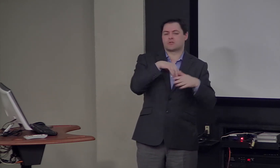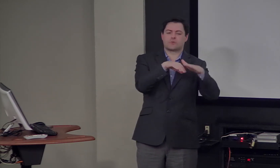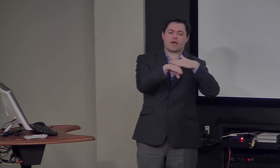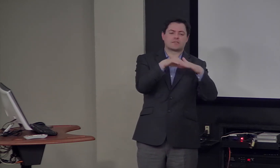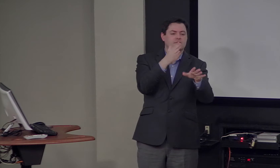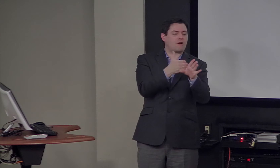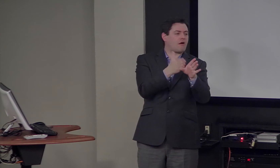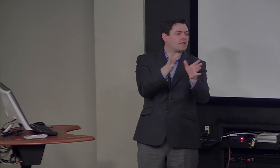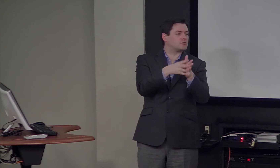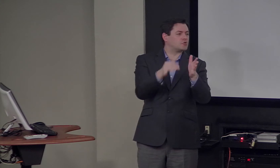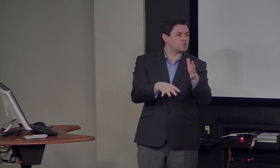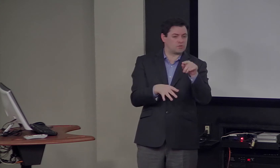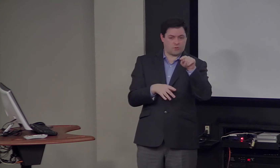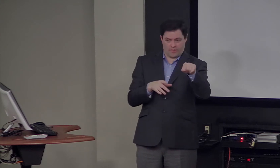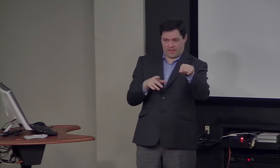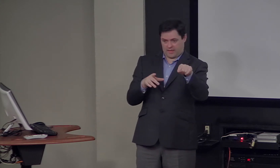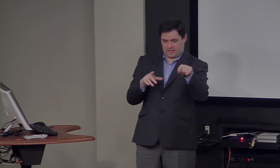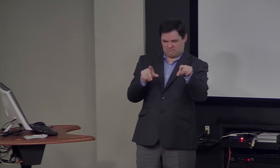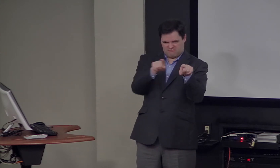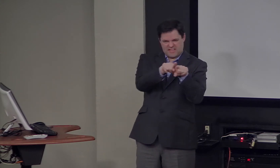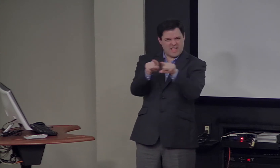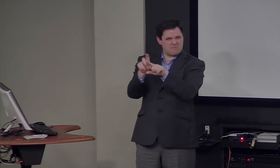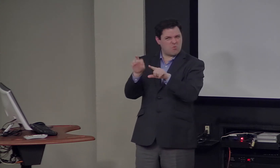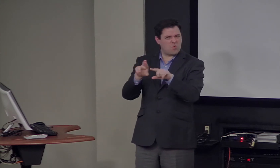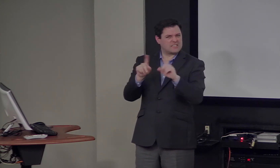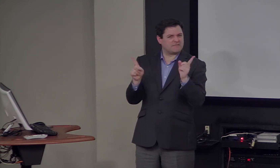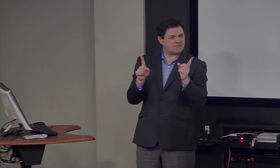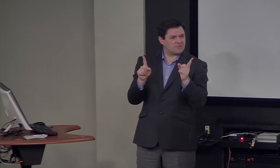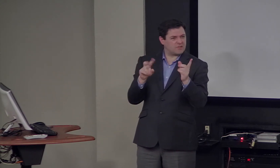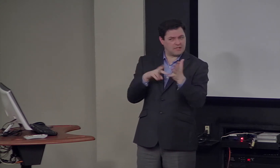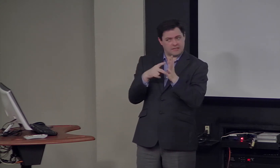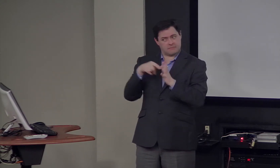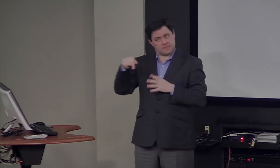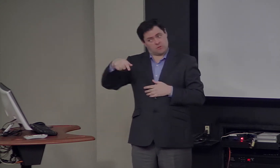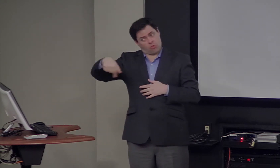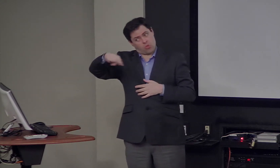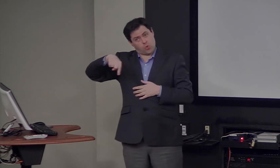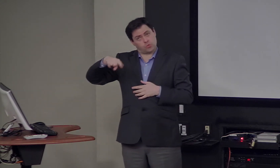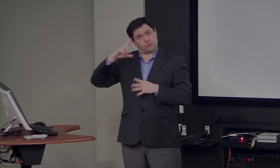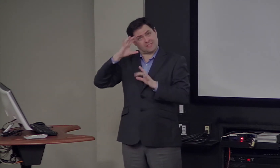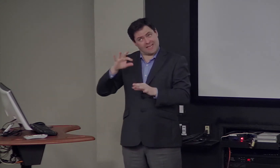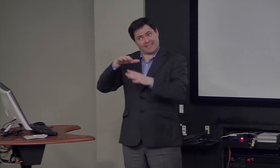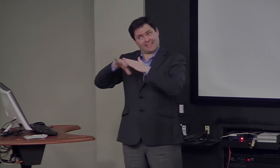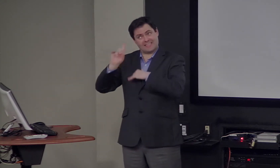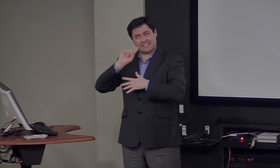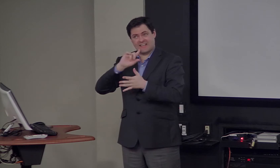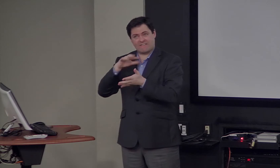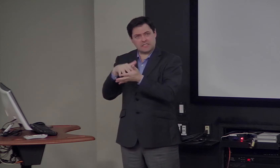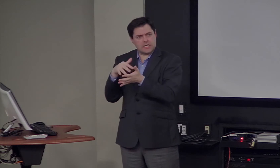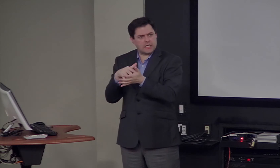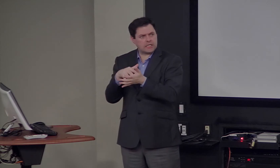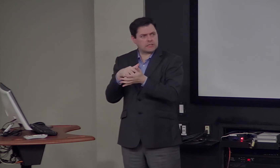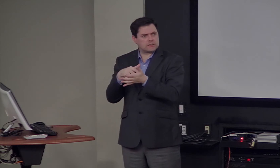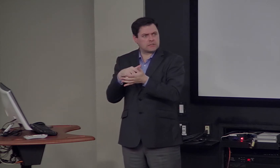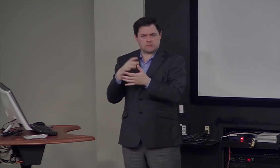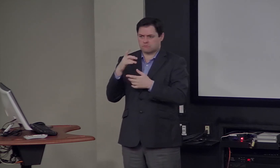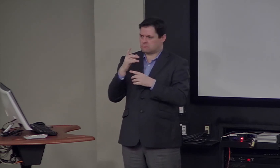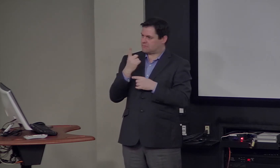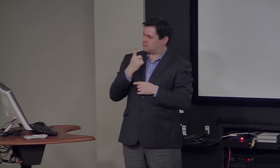students. It's easiest for us to access psychology students and to see if we could discern any differences between those individuals who decided to pursue